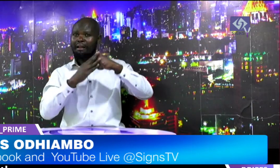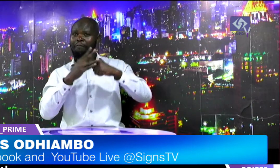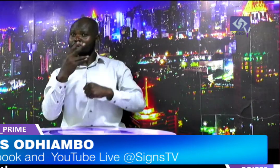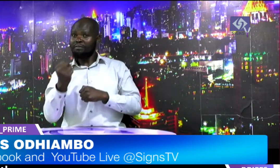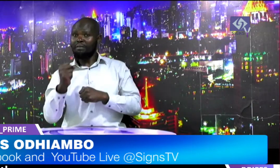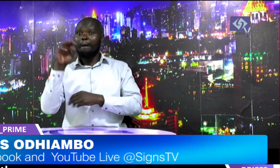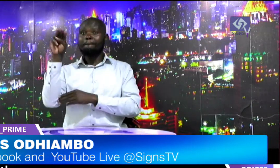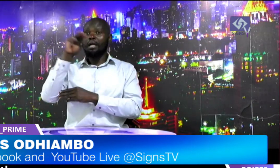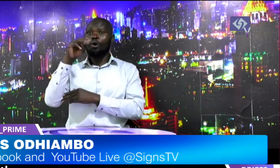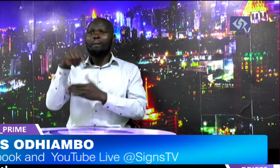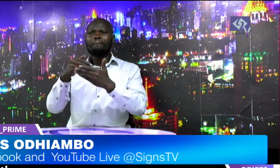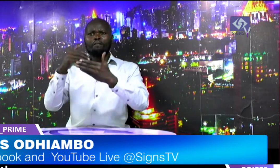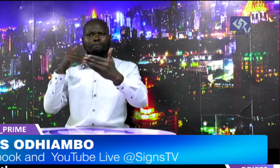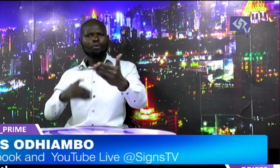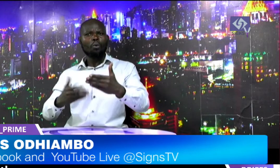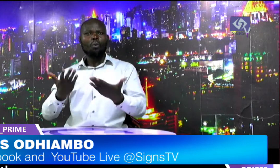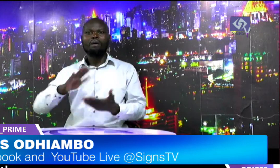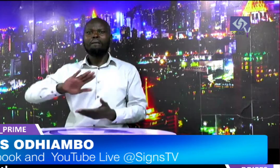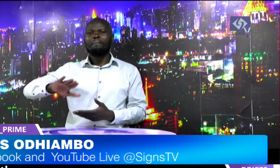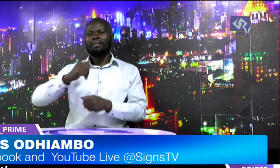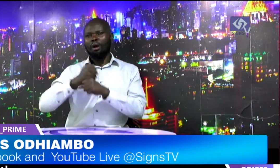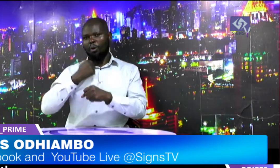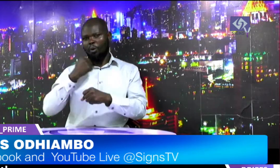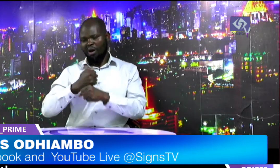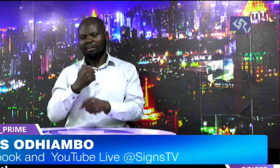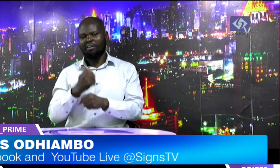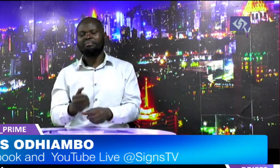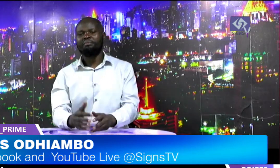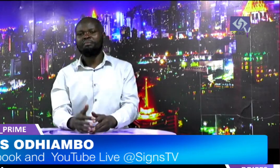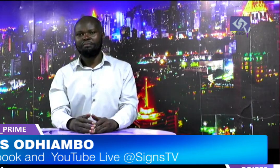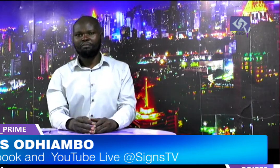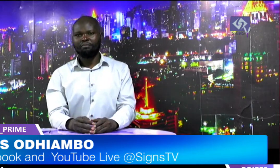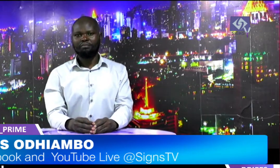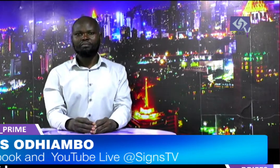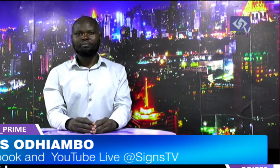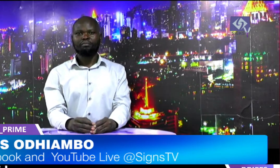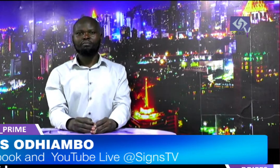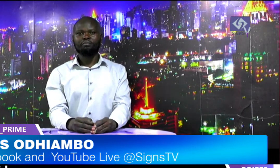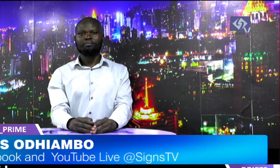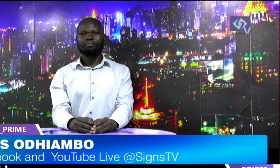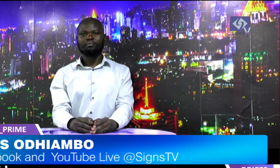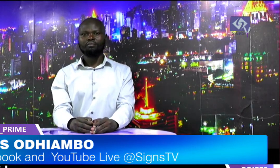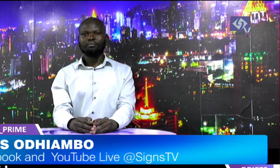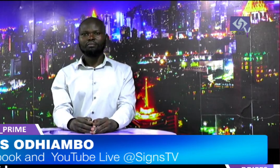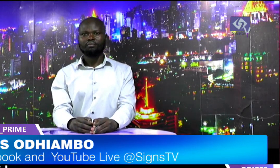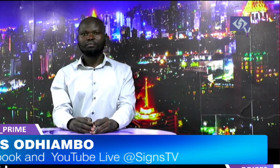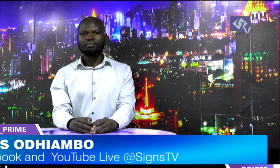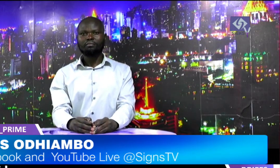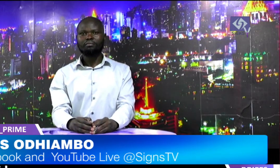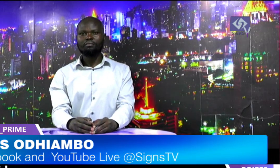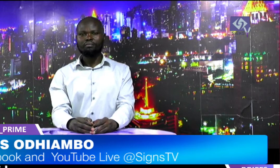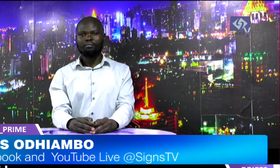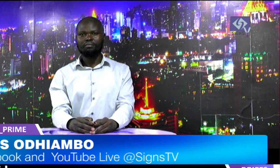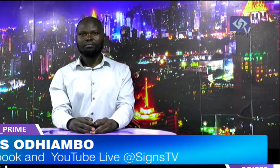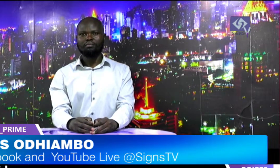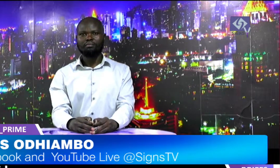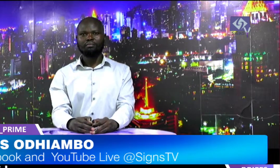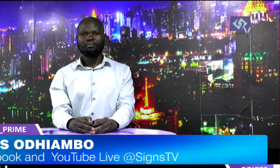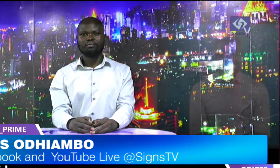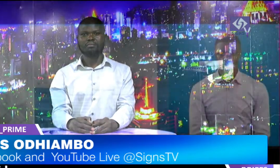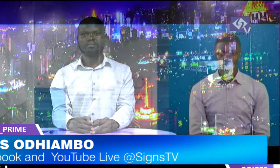demanding 846.5 million before resuming excavation works.